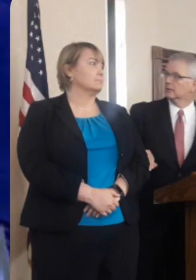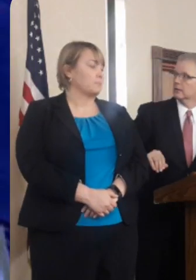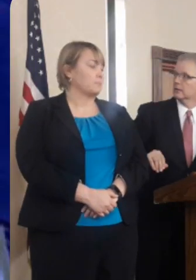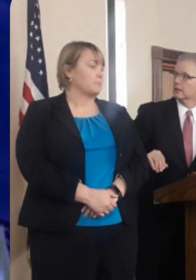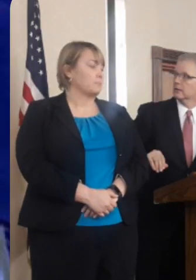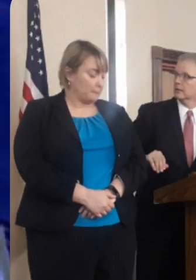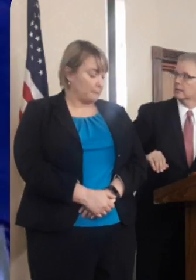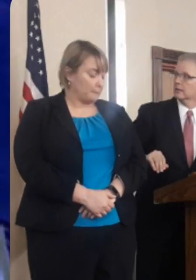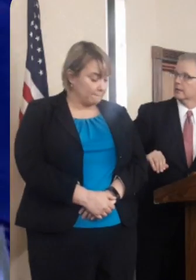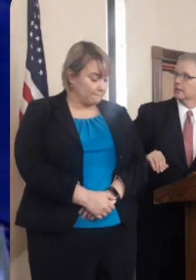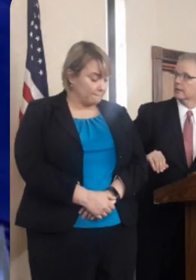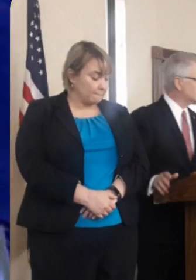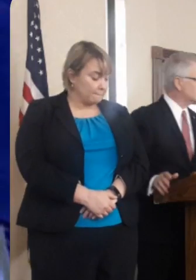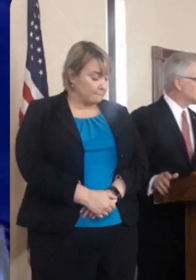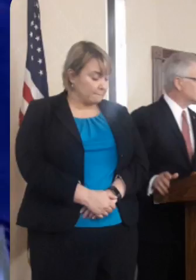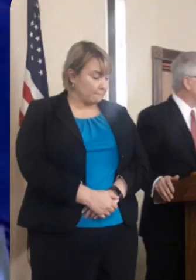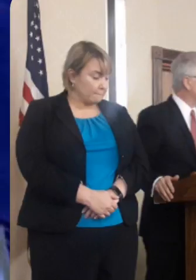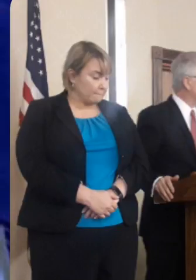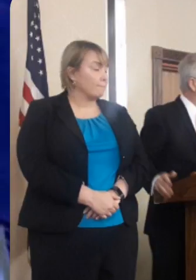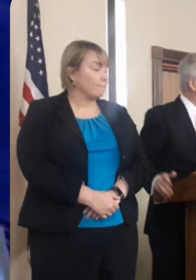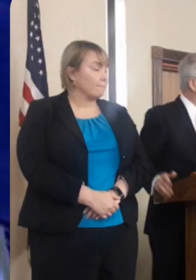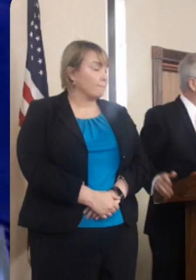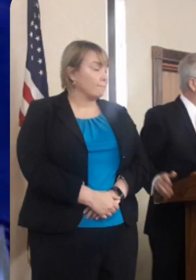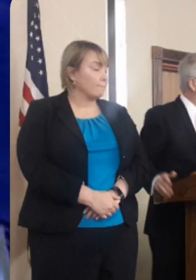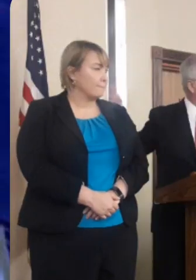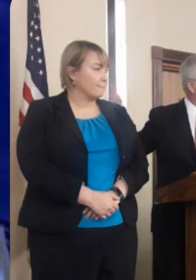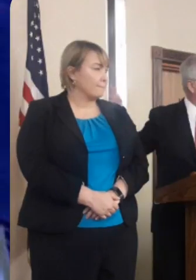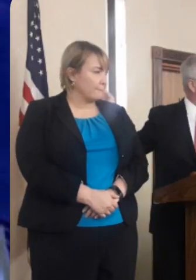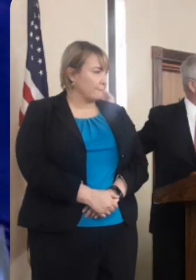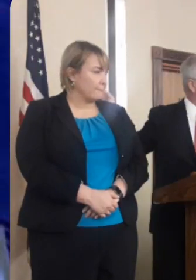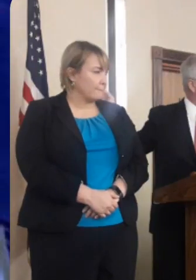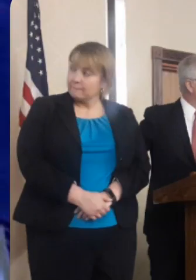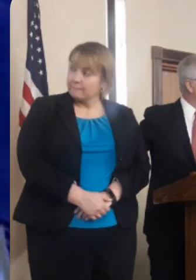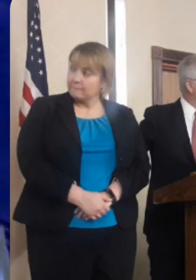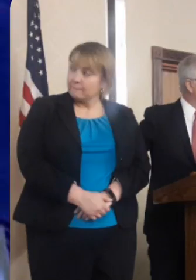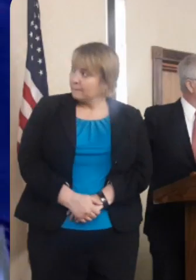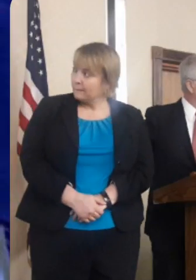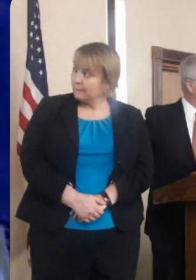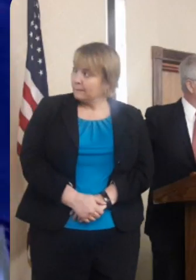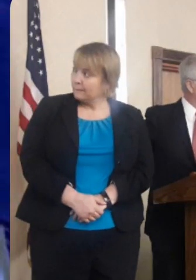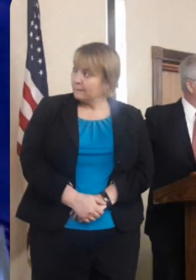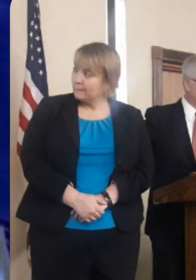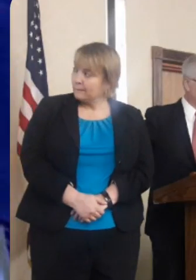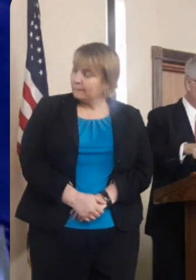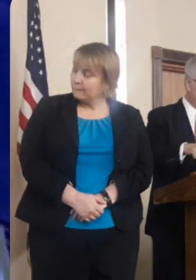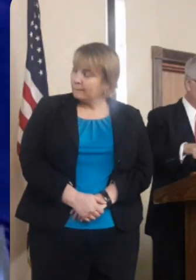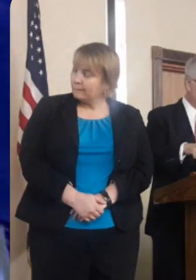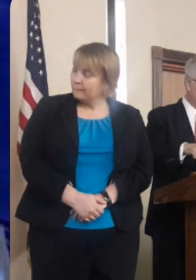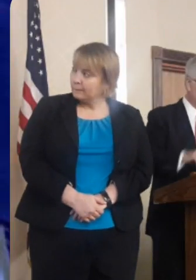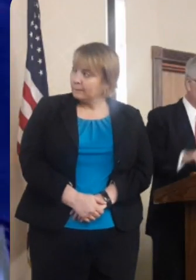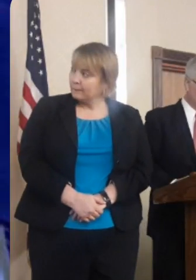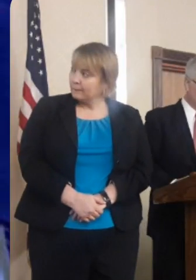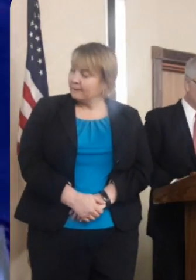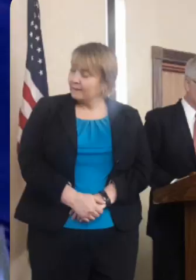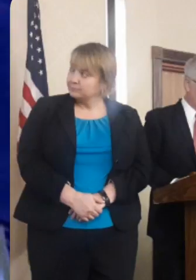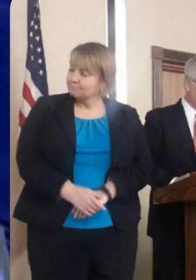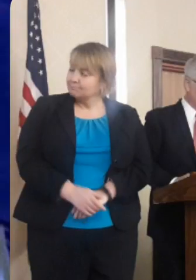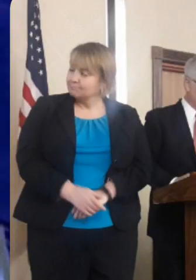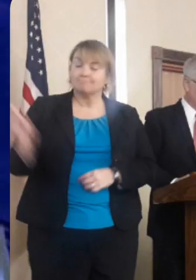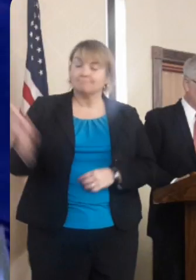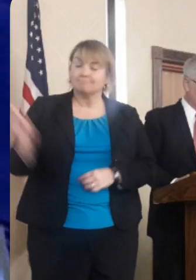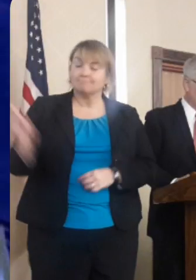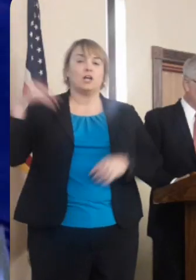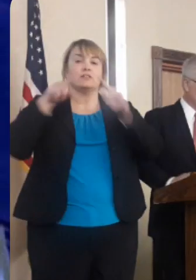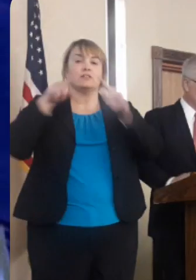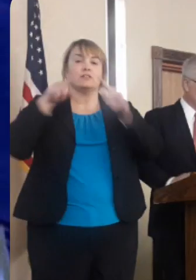yeah, sorry. The screen is not reflecting what I have as the entire notice change. The notice